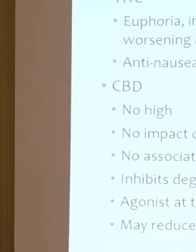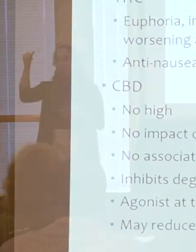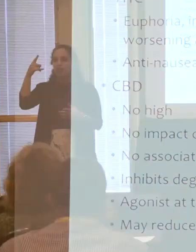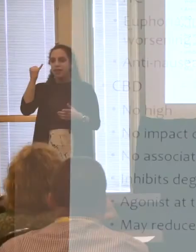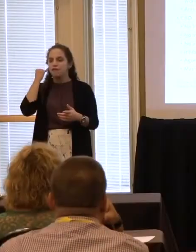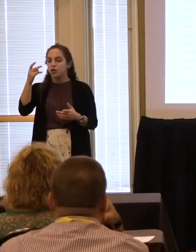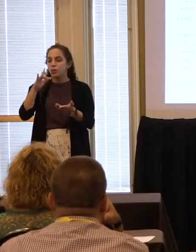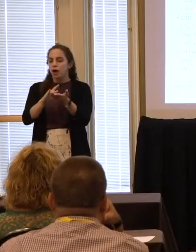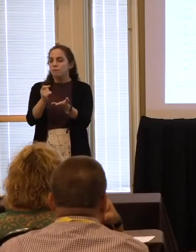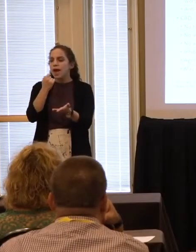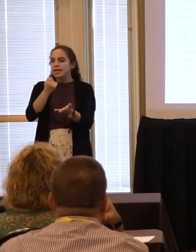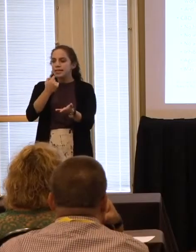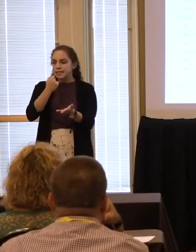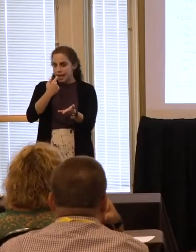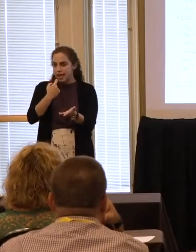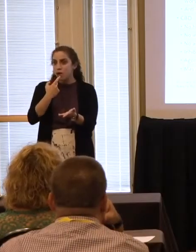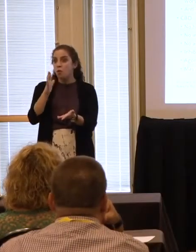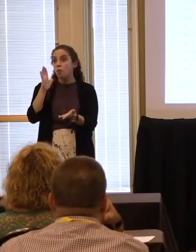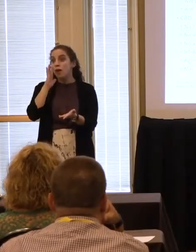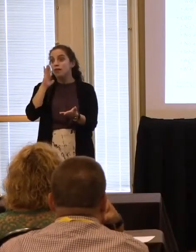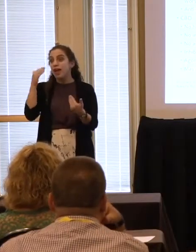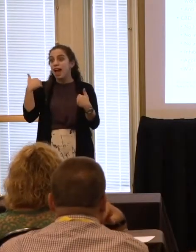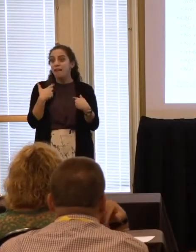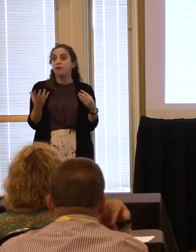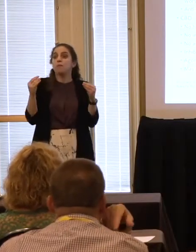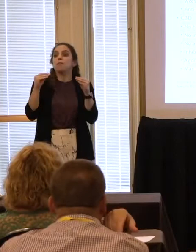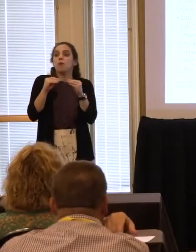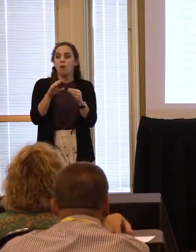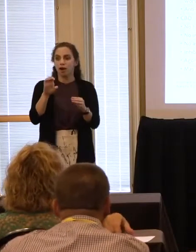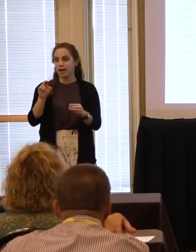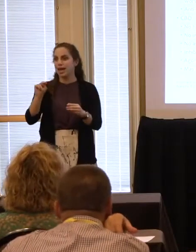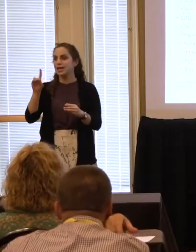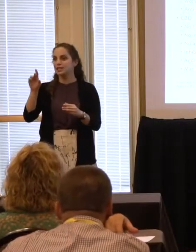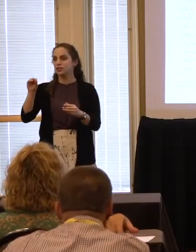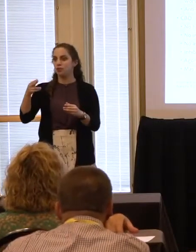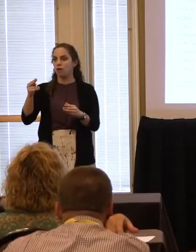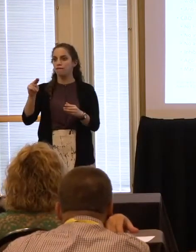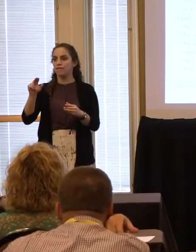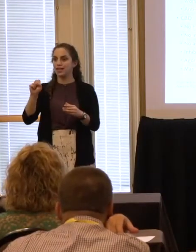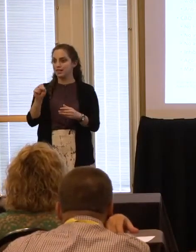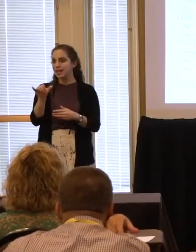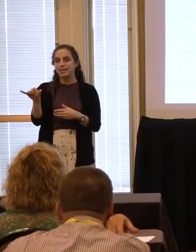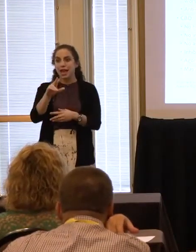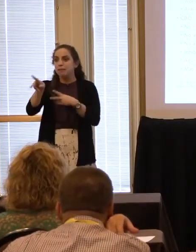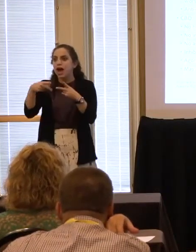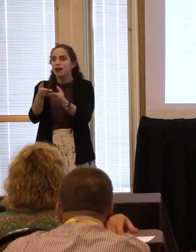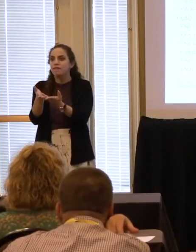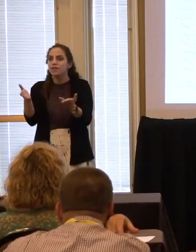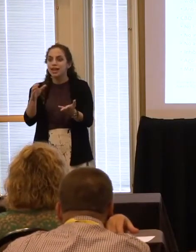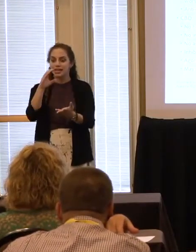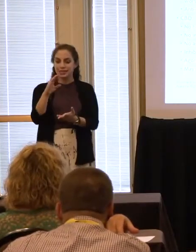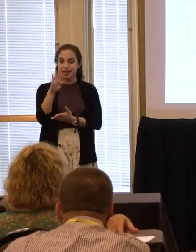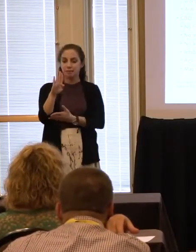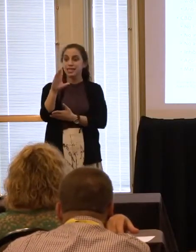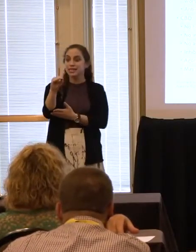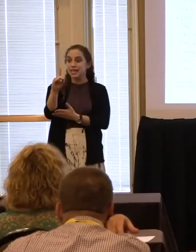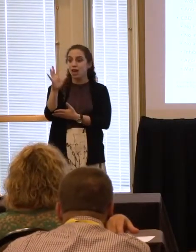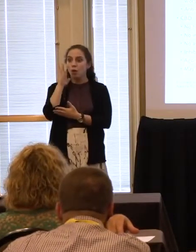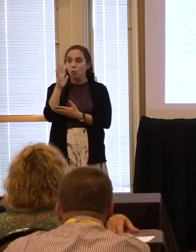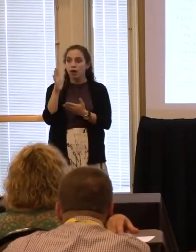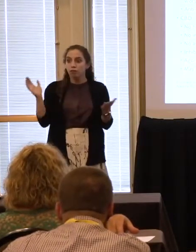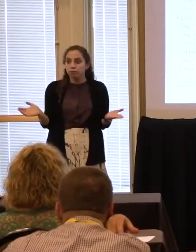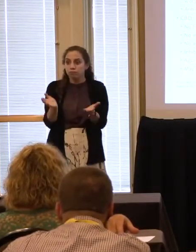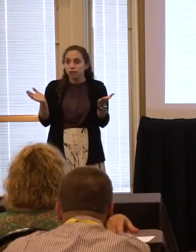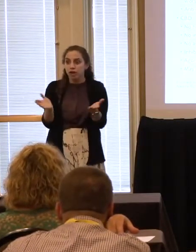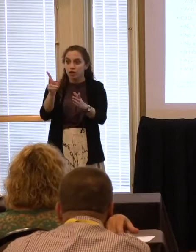that will give you more endorphins, right? So it's the same kind of thing. CBD keeps your own